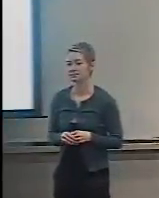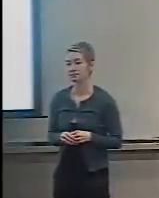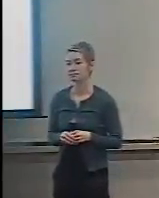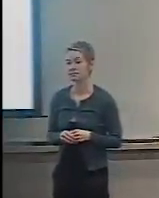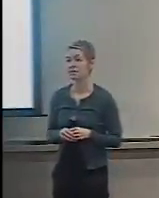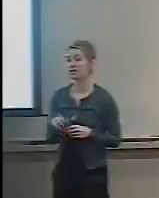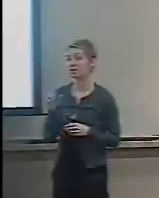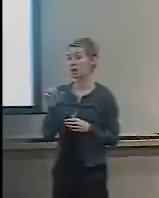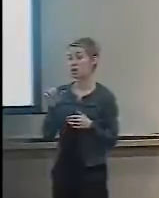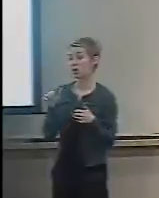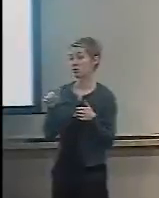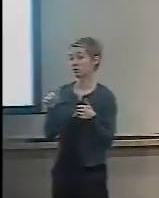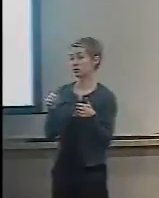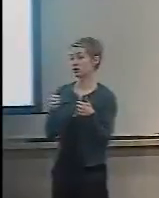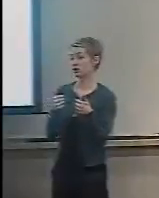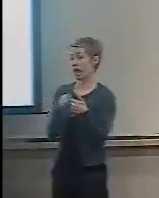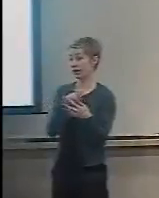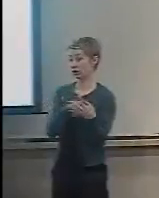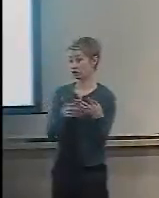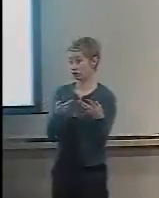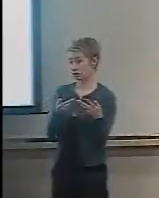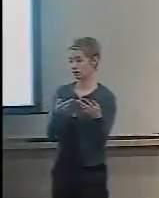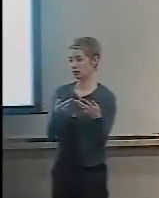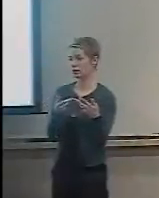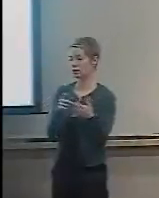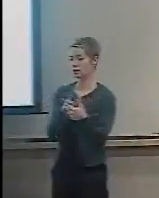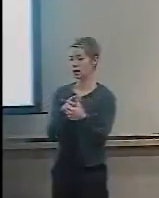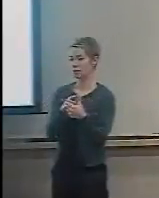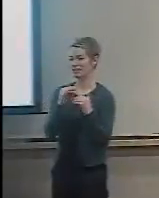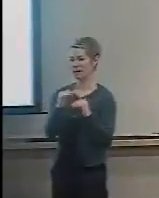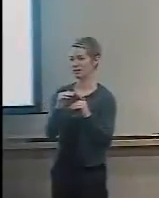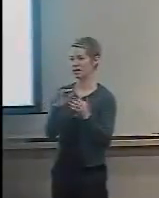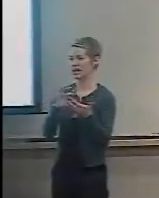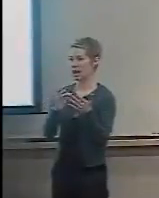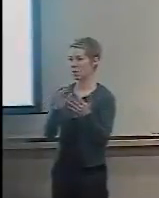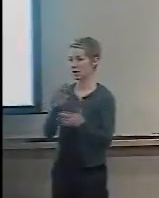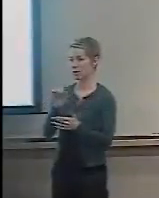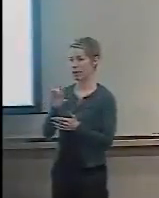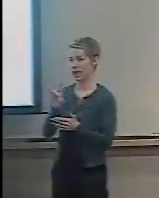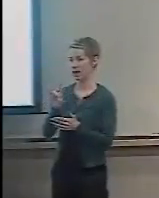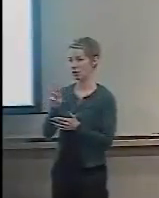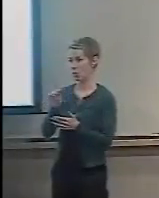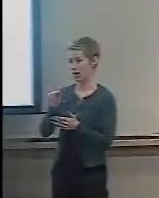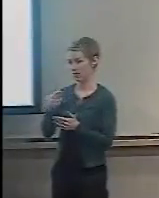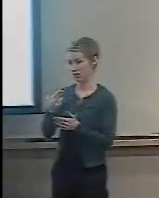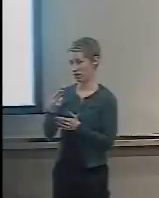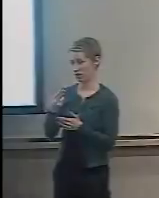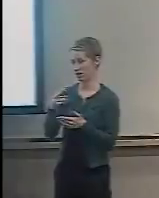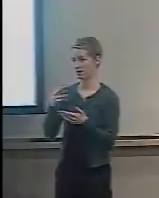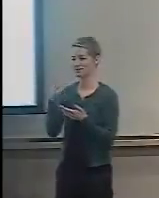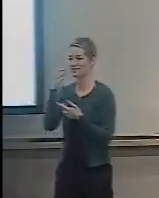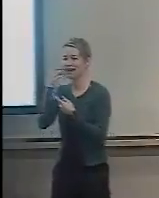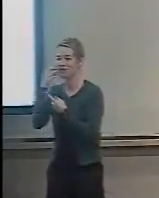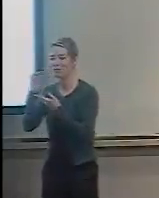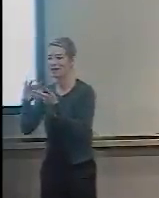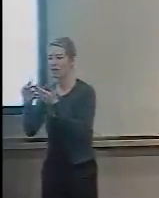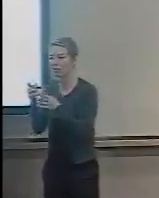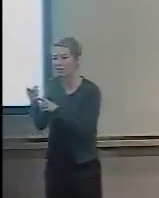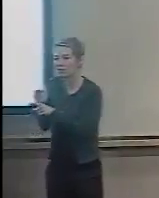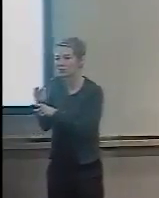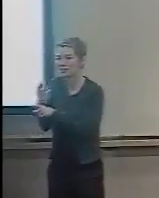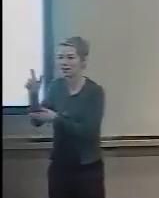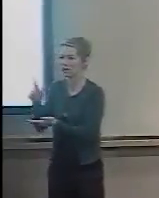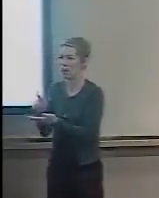So the challenges are, well, we have limited network bandwidth. So the cell phone network uses pretty